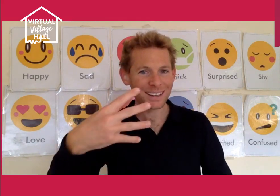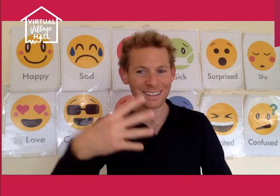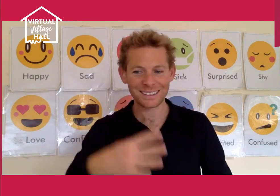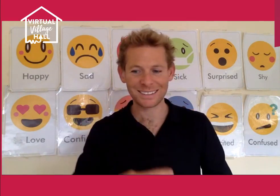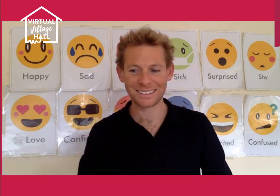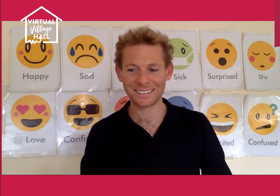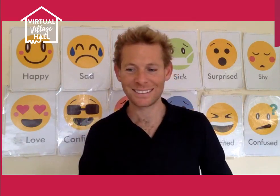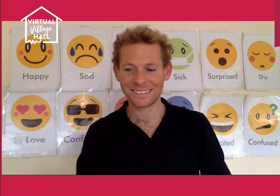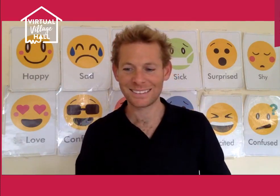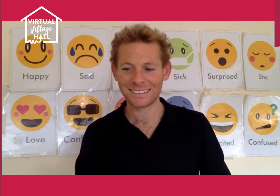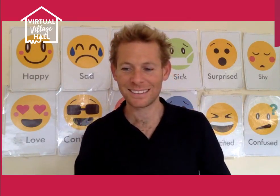Number nine,